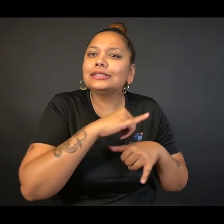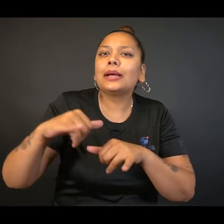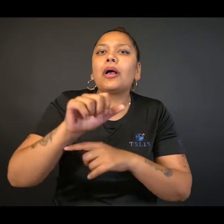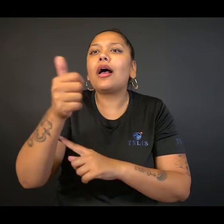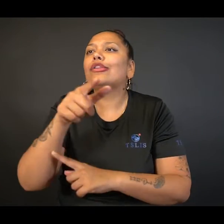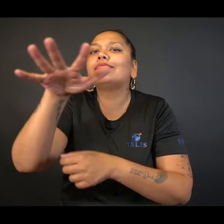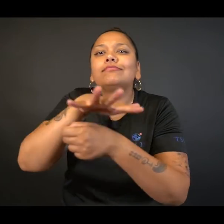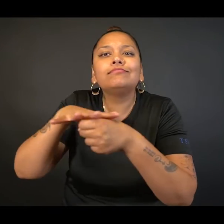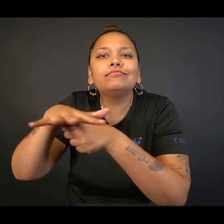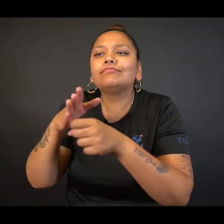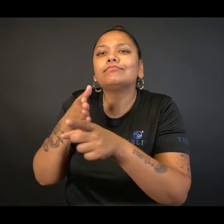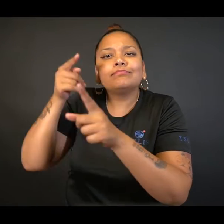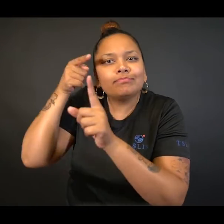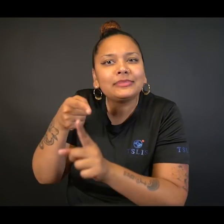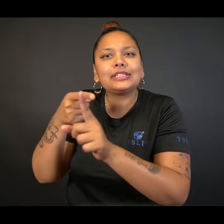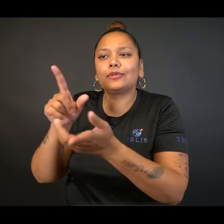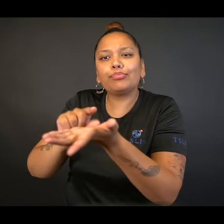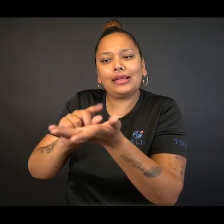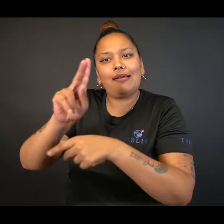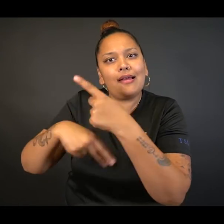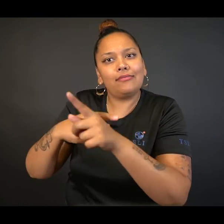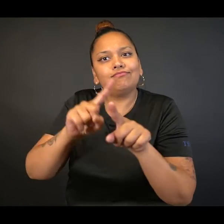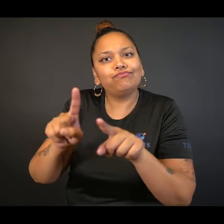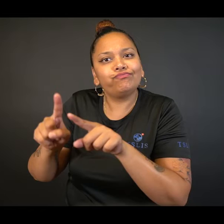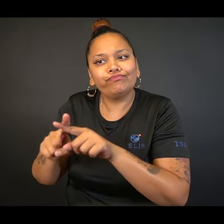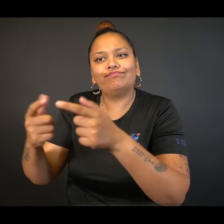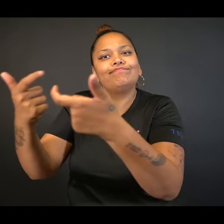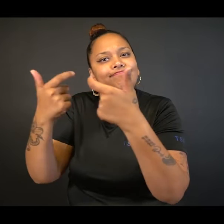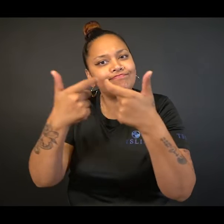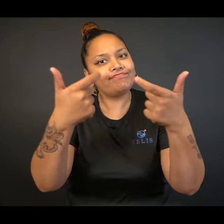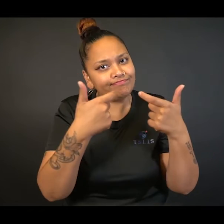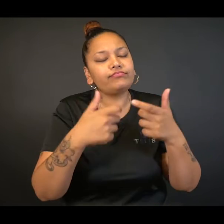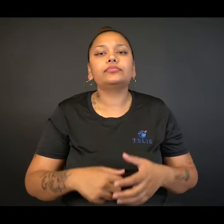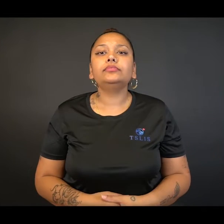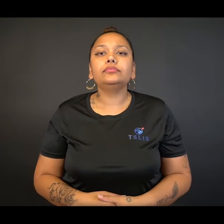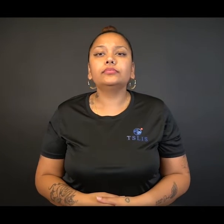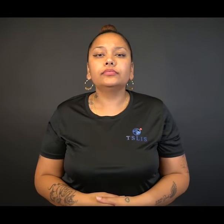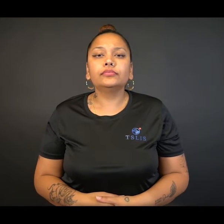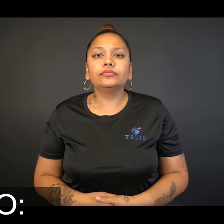environment and like the specific format of print that disable.